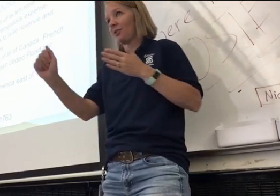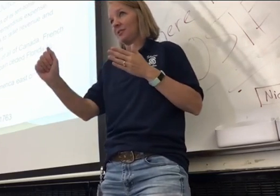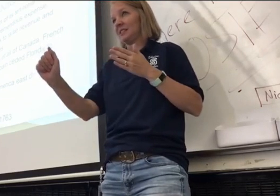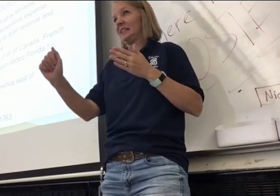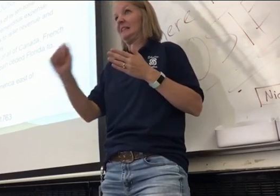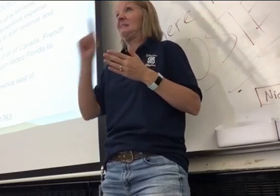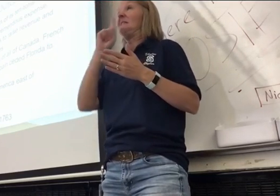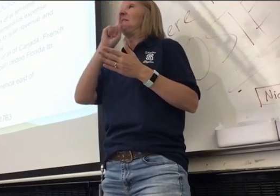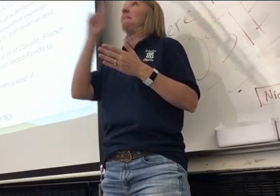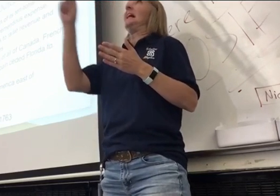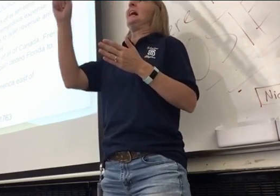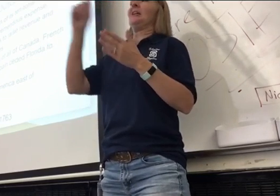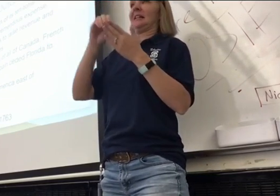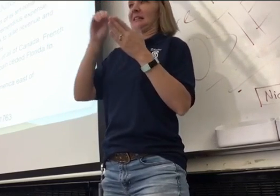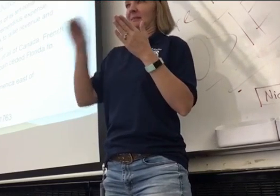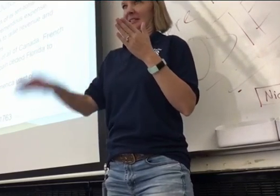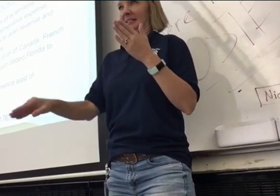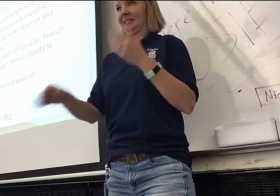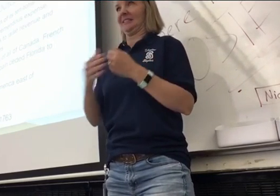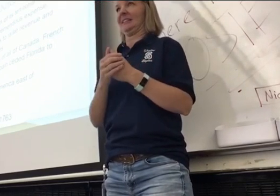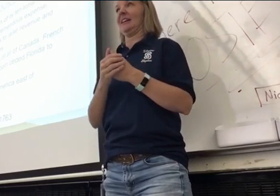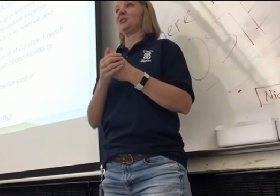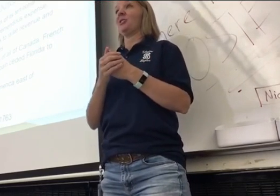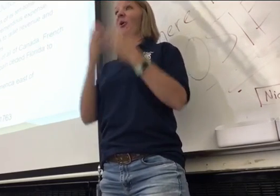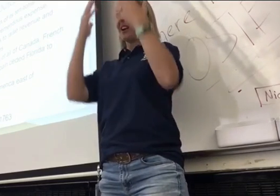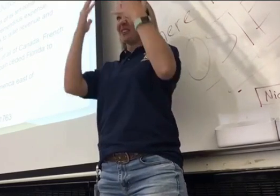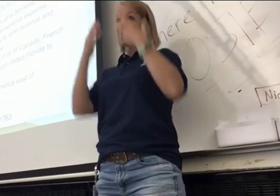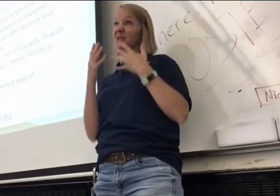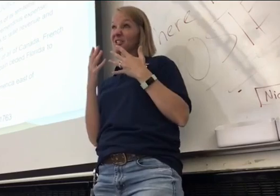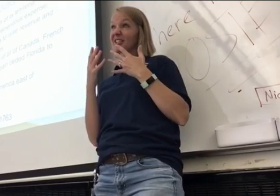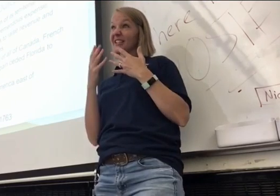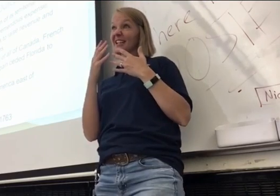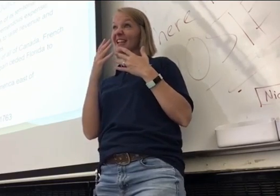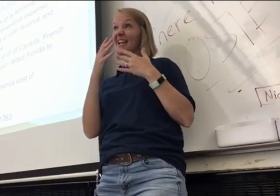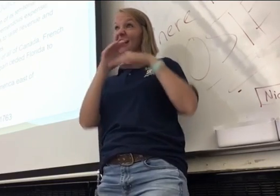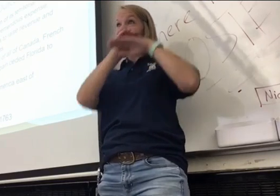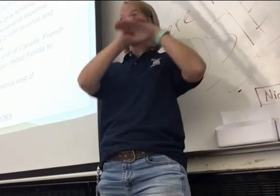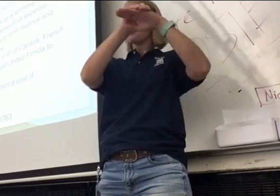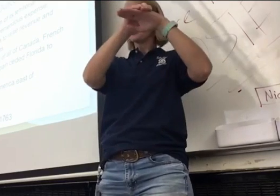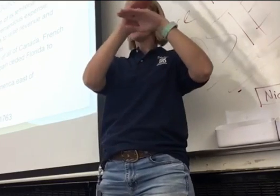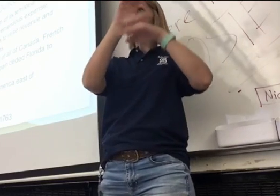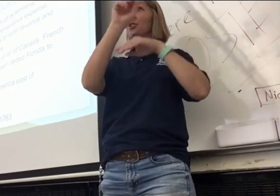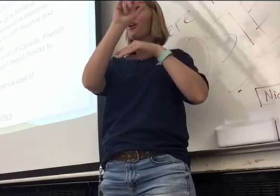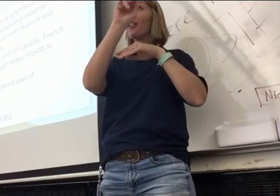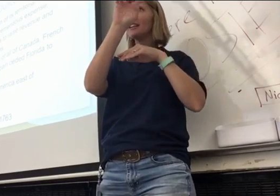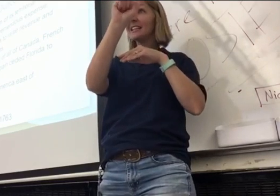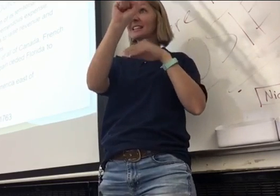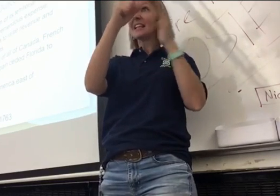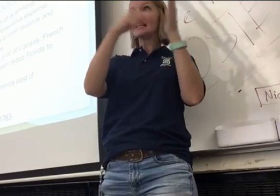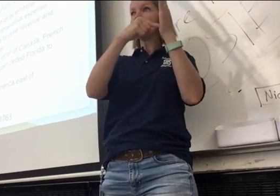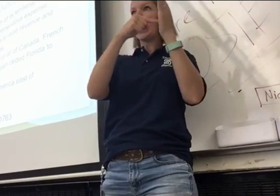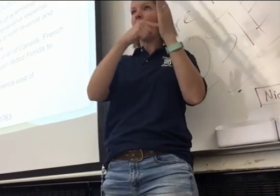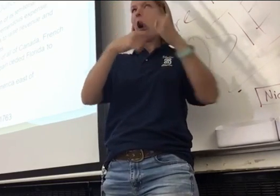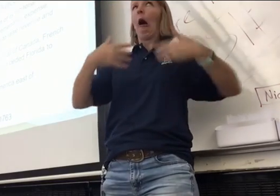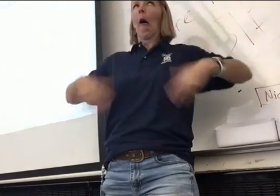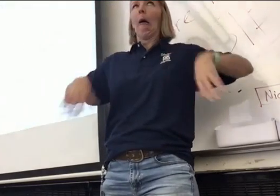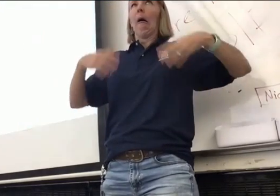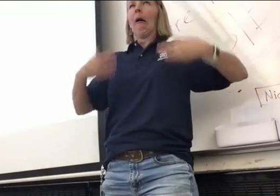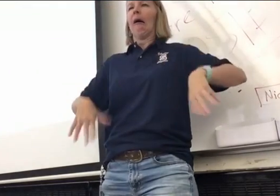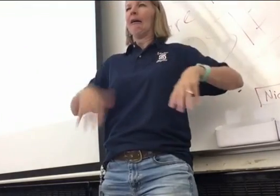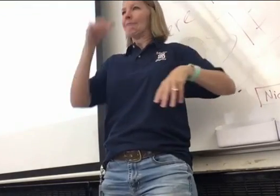expensive war. Unfortunately, this makes the debt for the British colonies and British Empire extremely, extremely